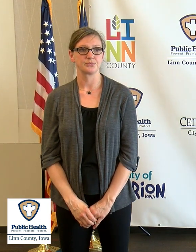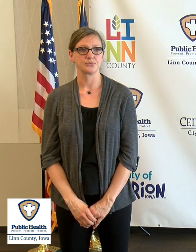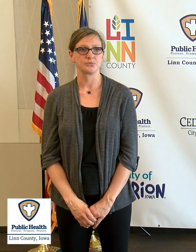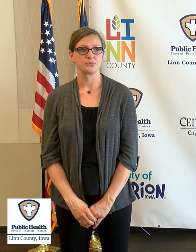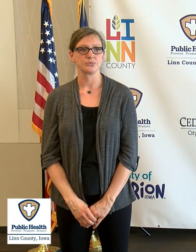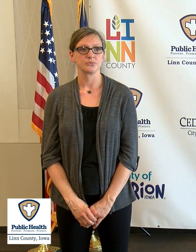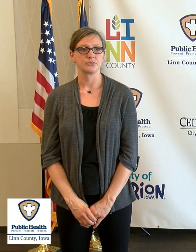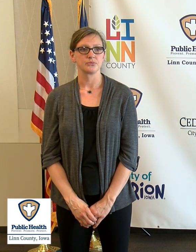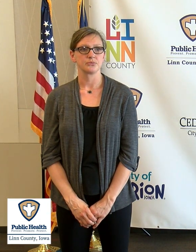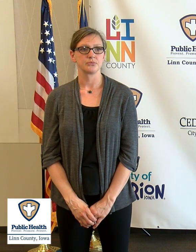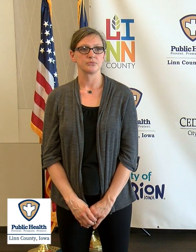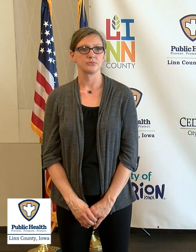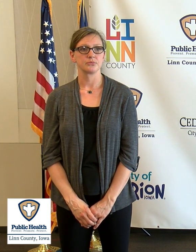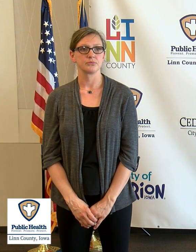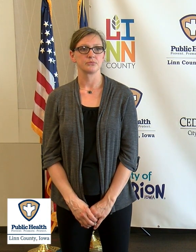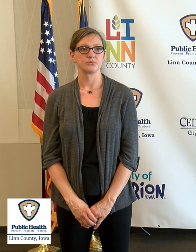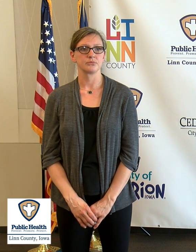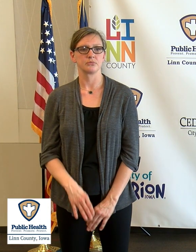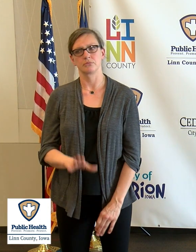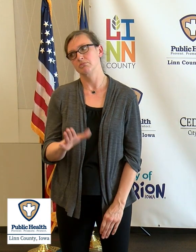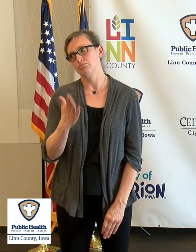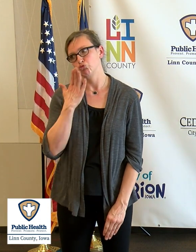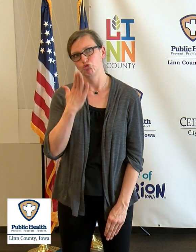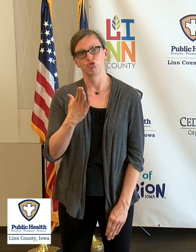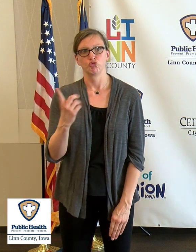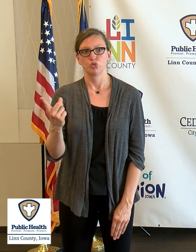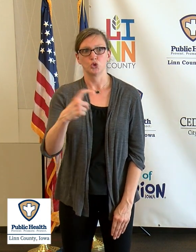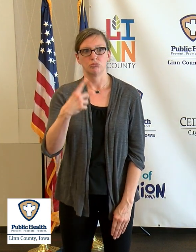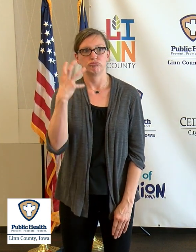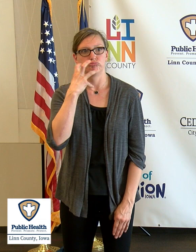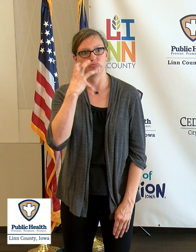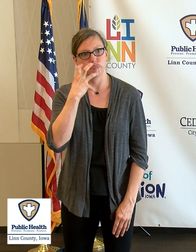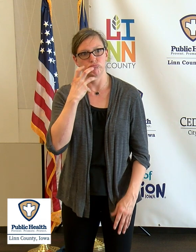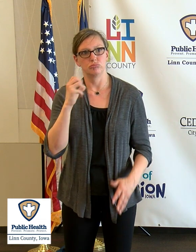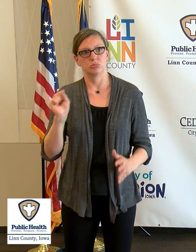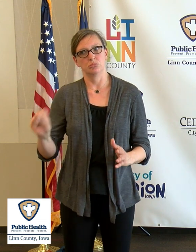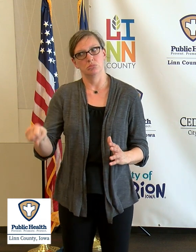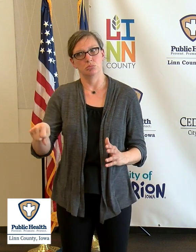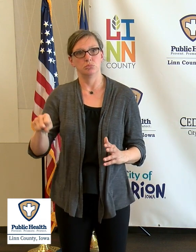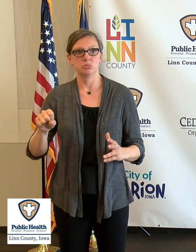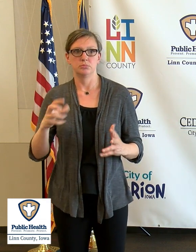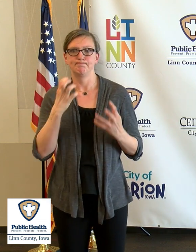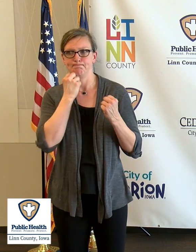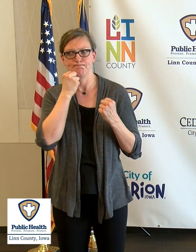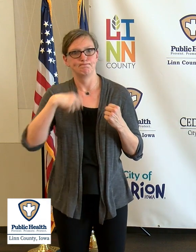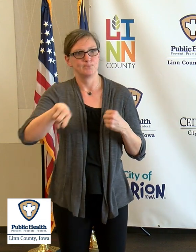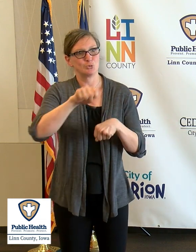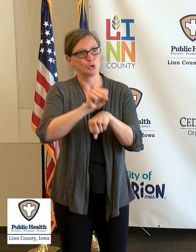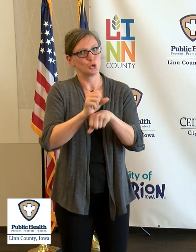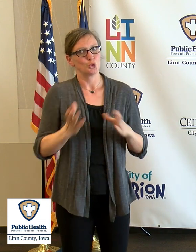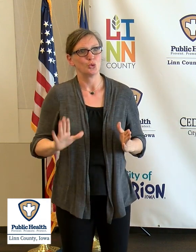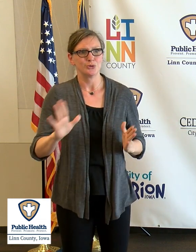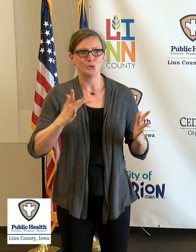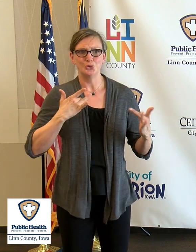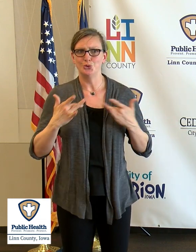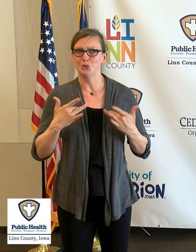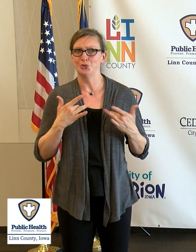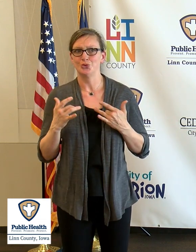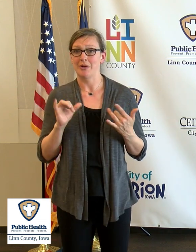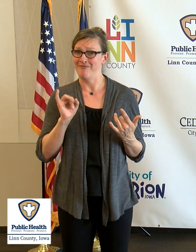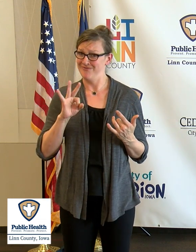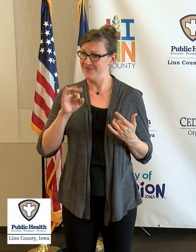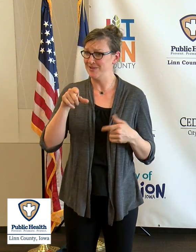Ashley, that's a great question, and we're always concerned about all workers within Iowa. If you have any concerns about your workplace